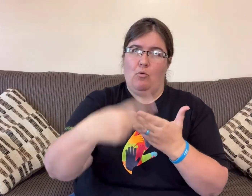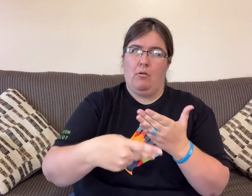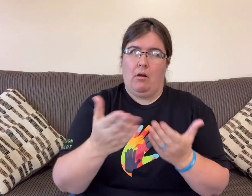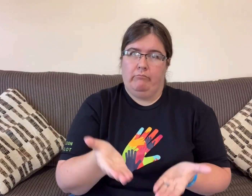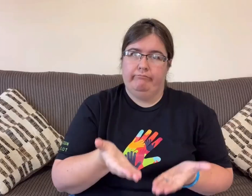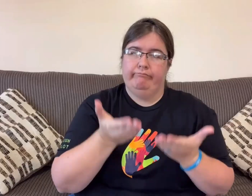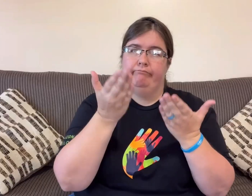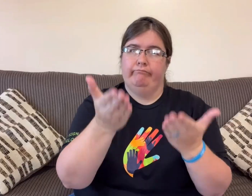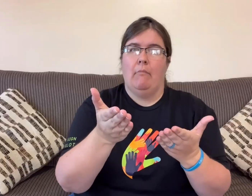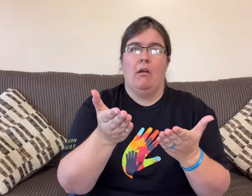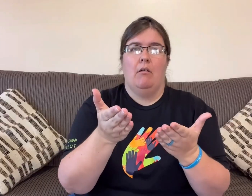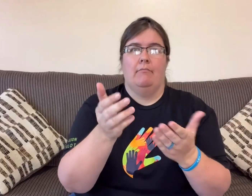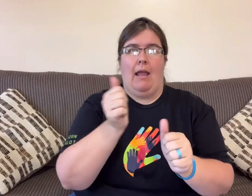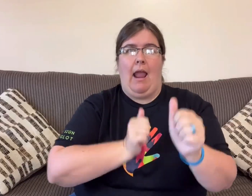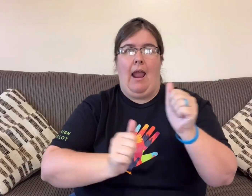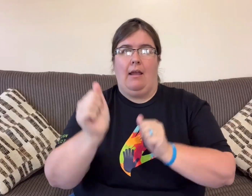recommend acting classes.